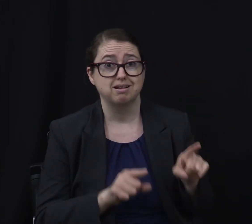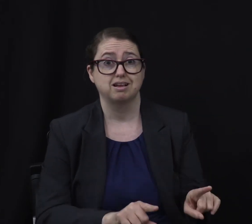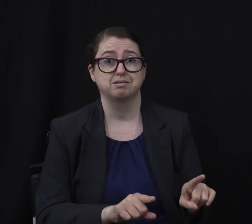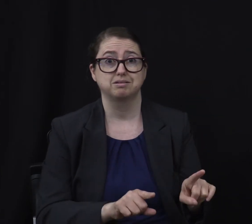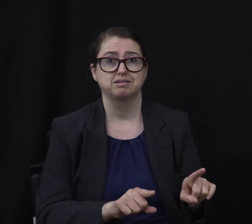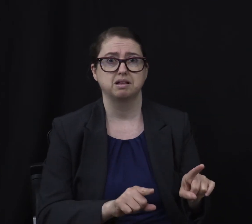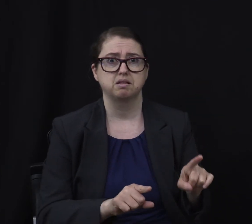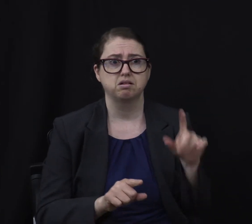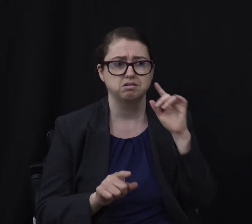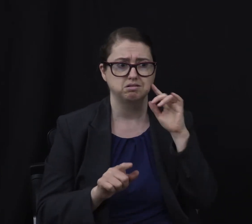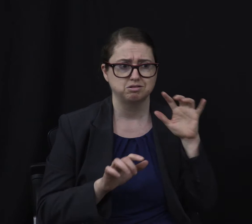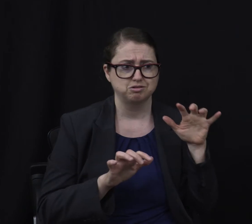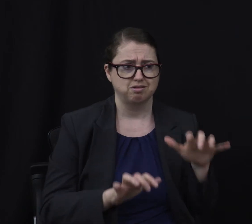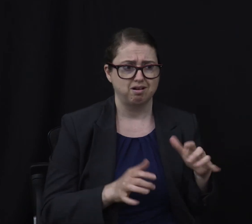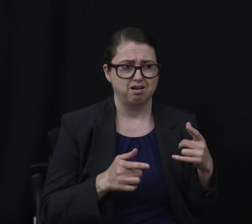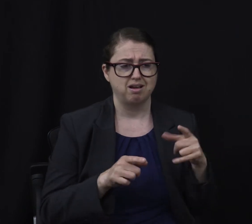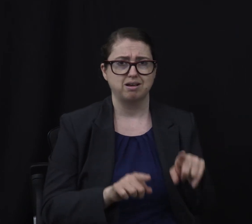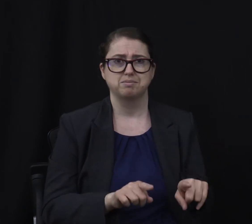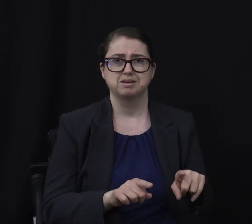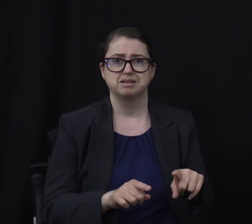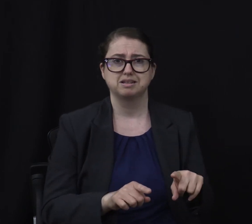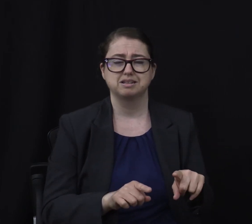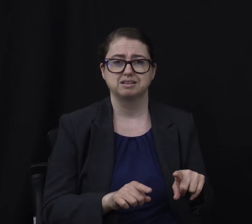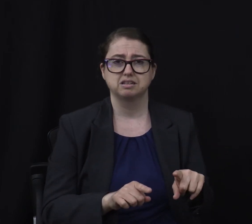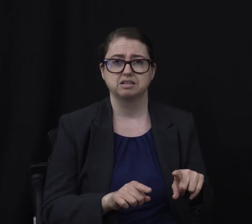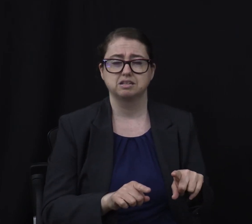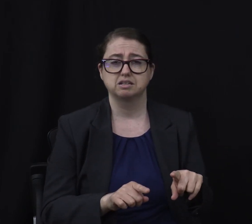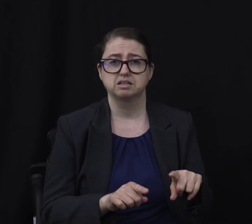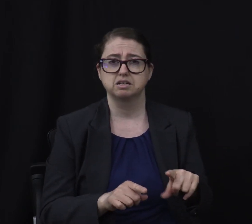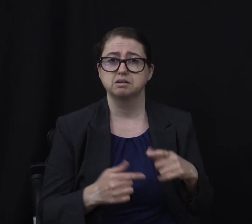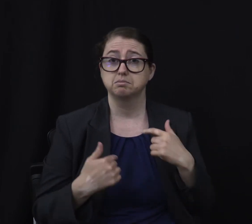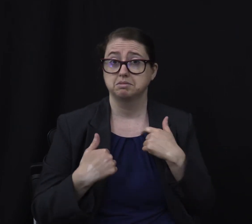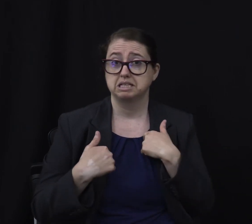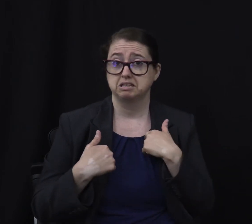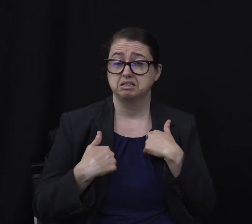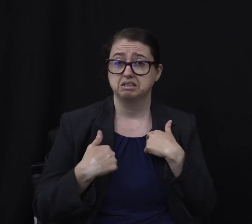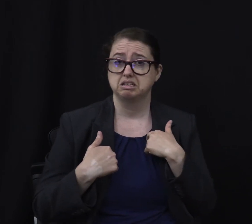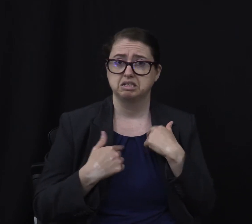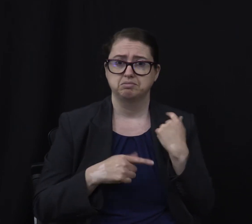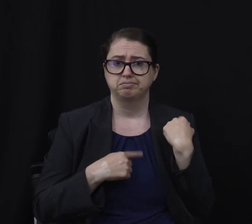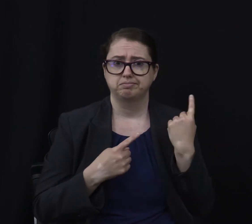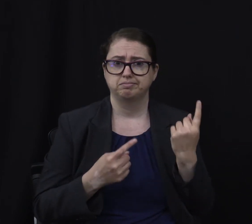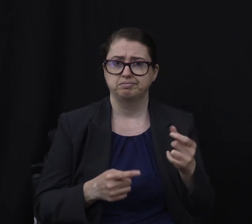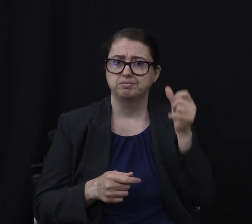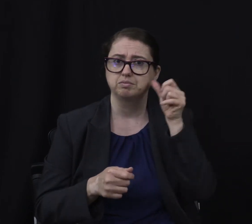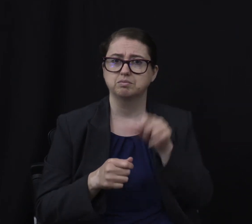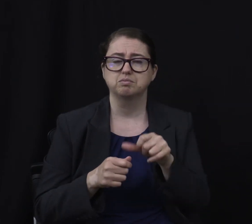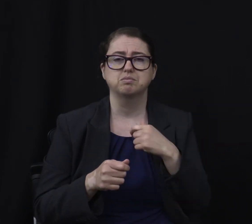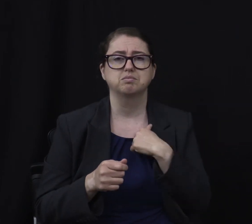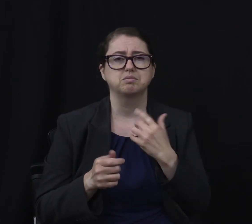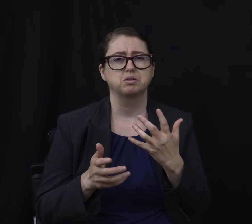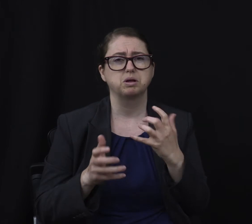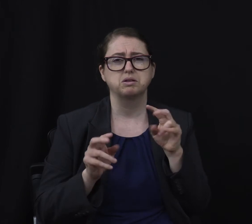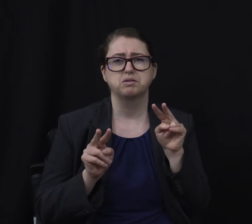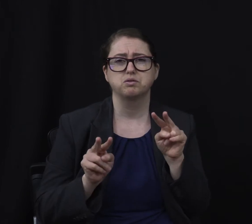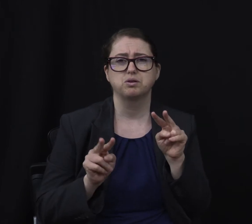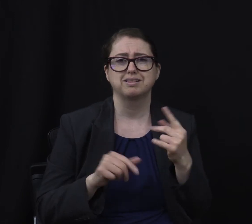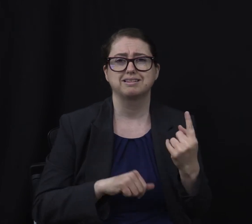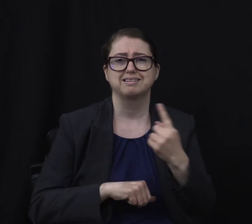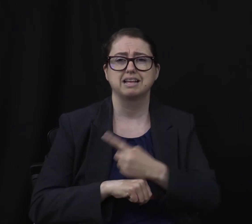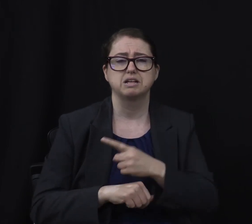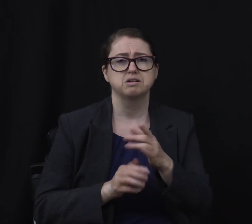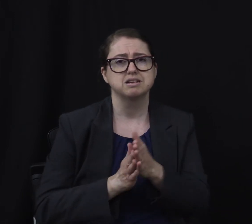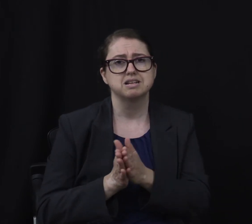it. For as long as I can remember, at least, I've desired, looked forward to the day immensely when